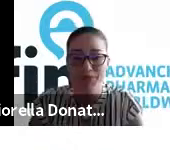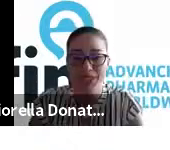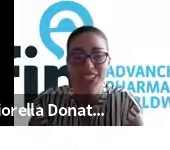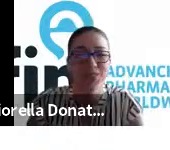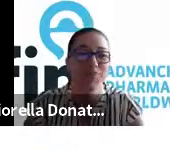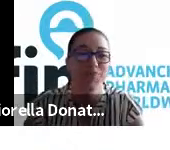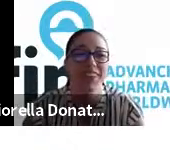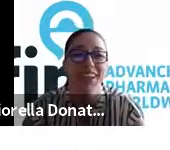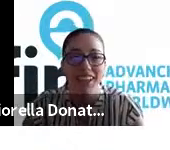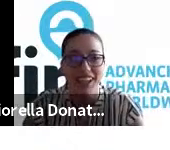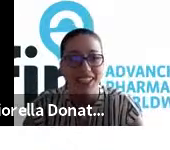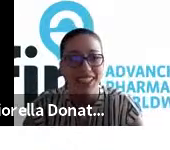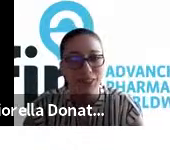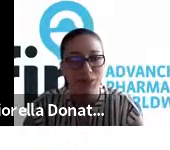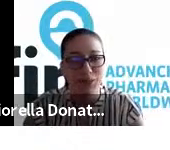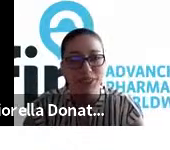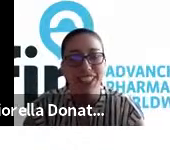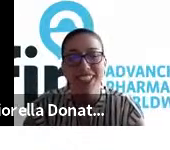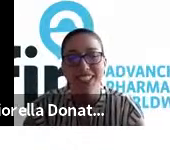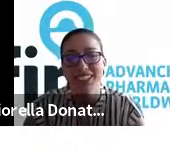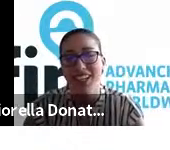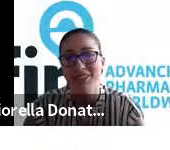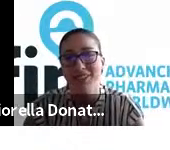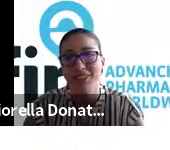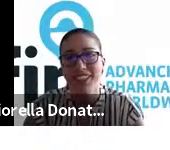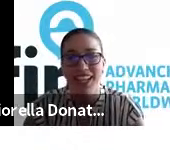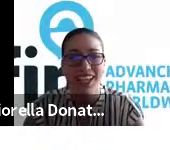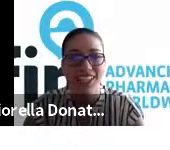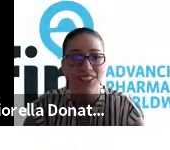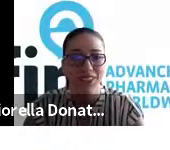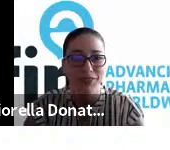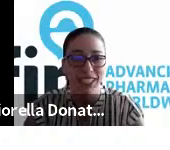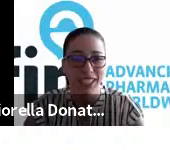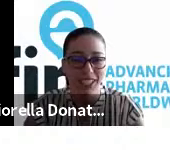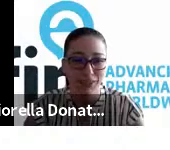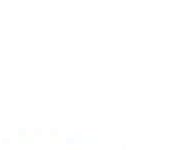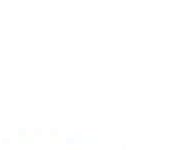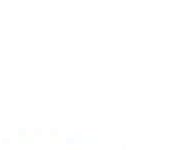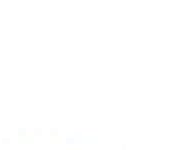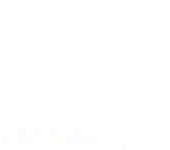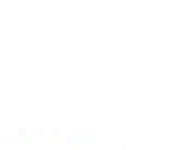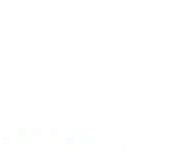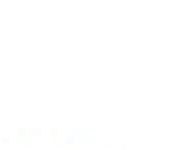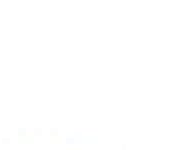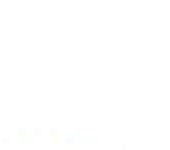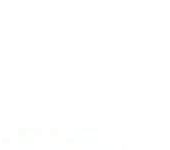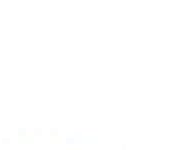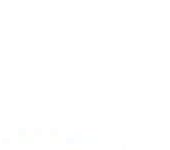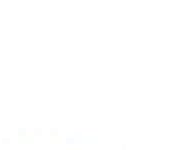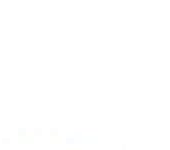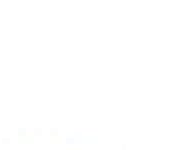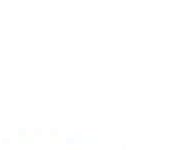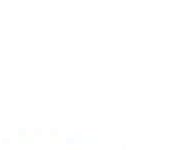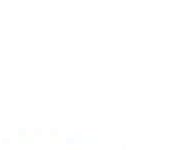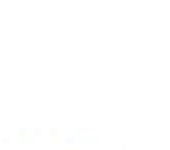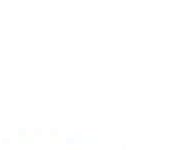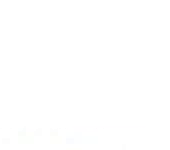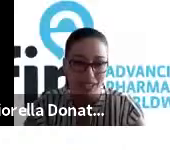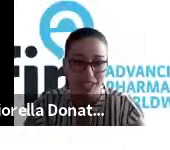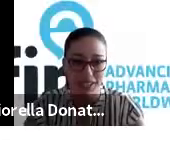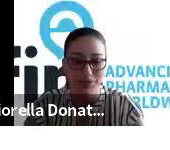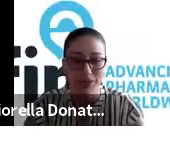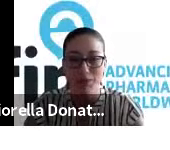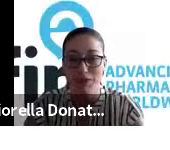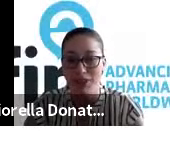Thank you very much. Good morning, good afternoon, and good evening, everyone. As